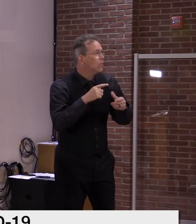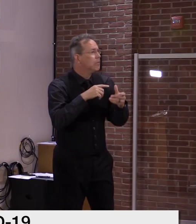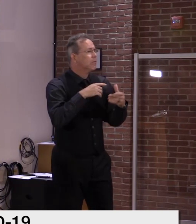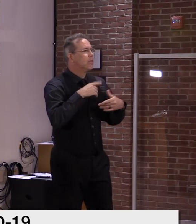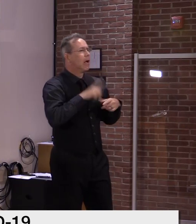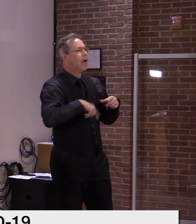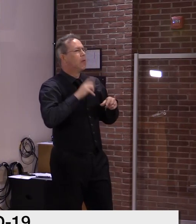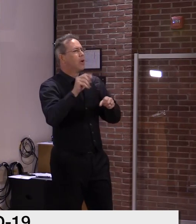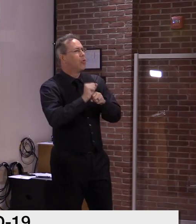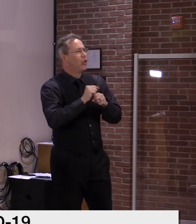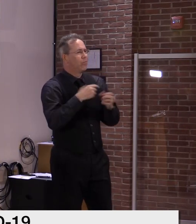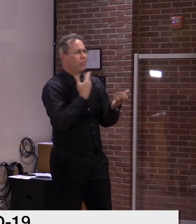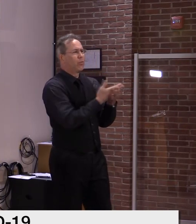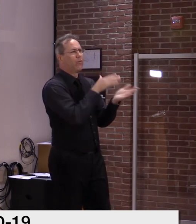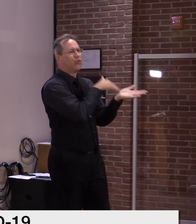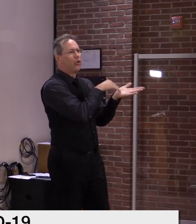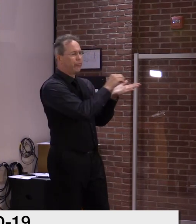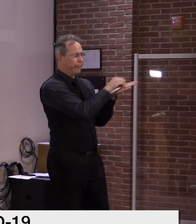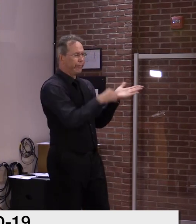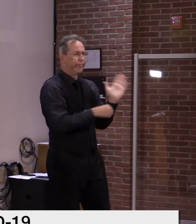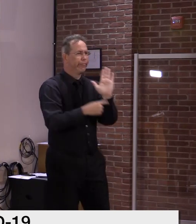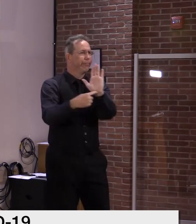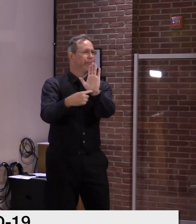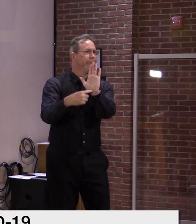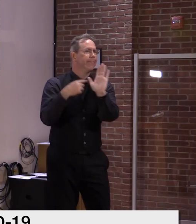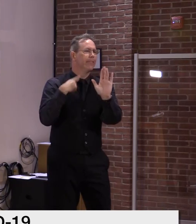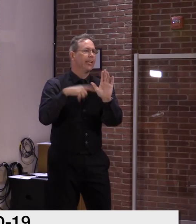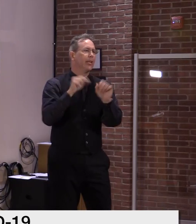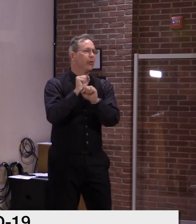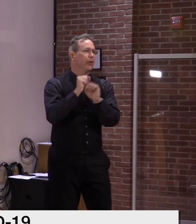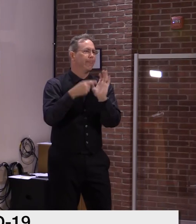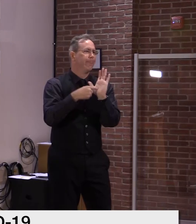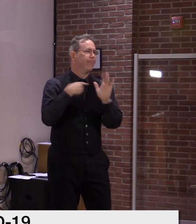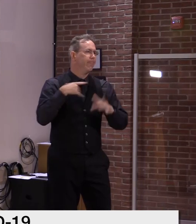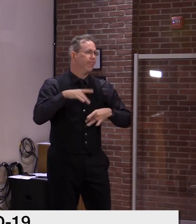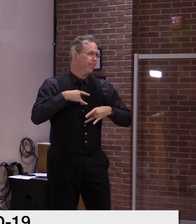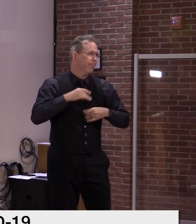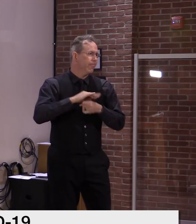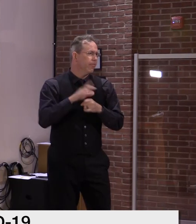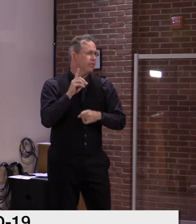work, but they may be able to access additional resources.